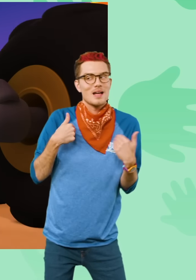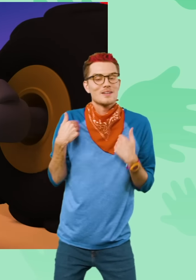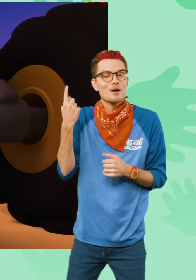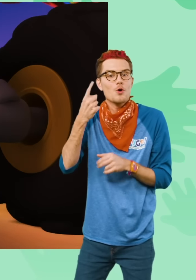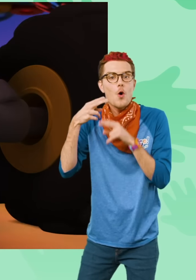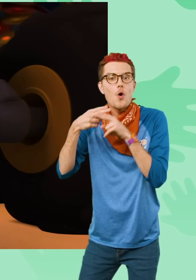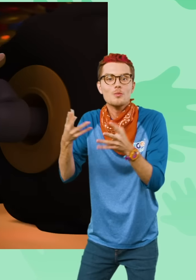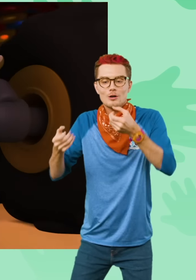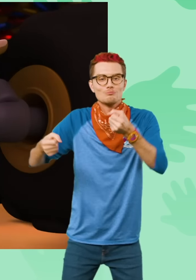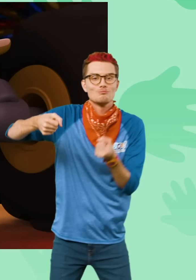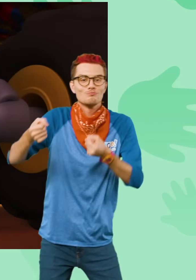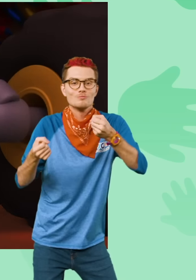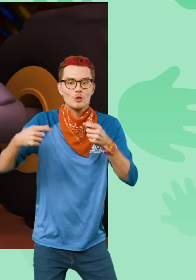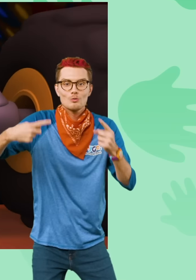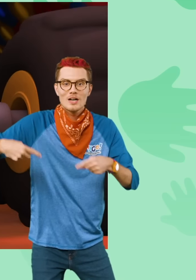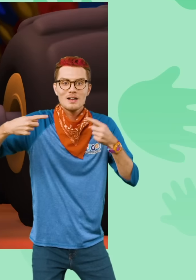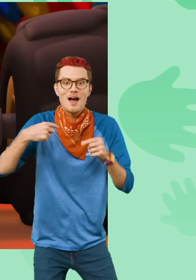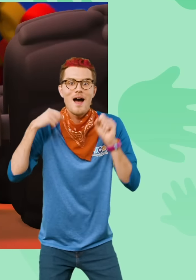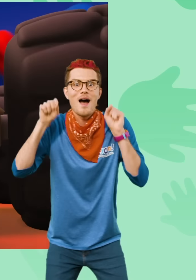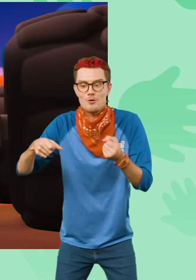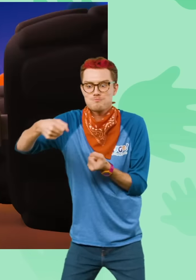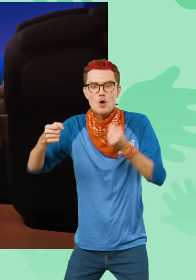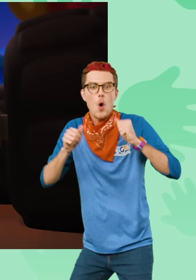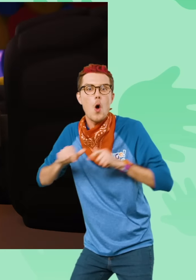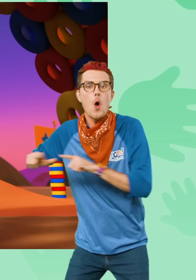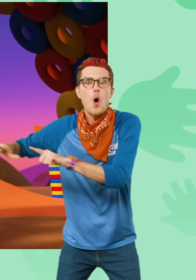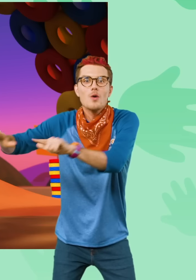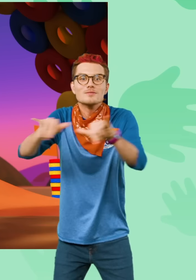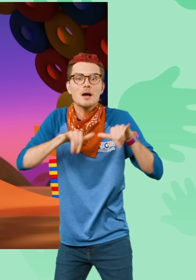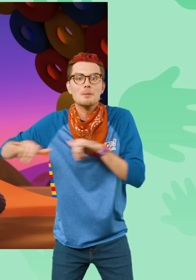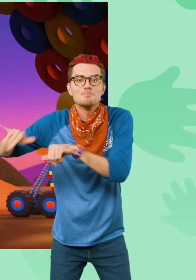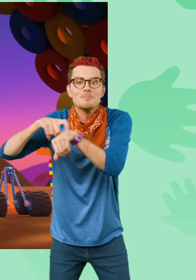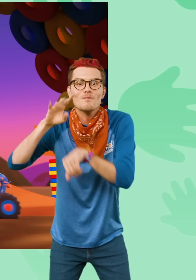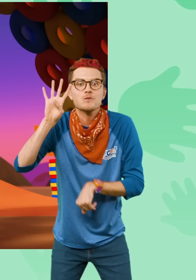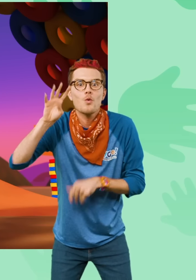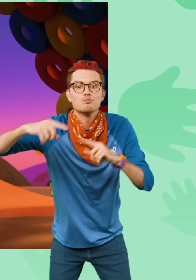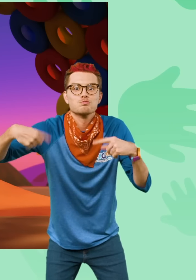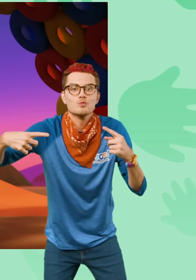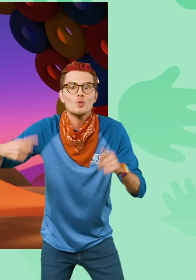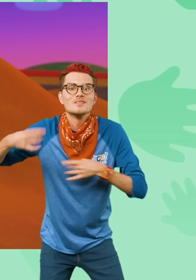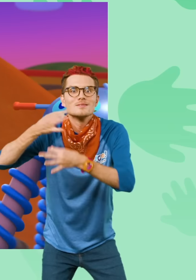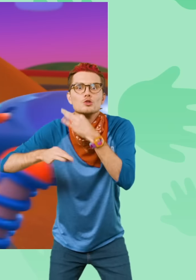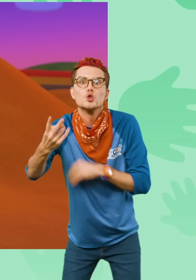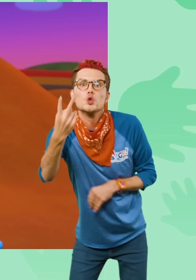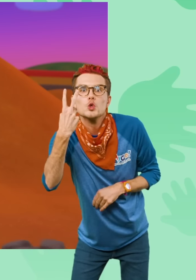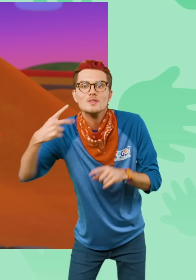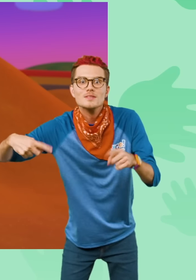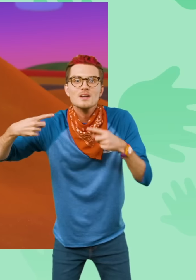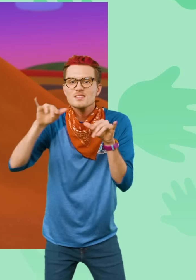have something called four-wheel steering, so I can turn all four wheels at once, instead of just two wheels like a lot of regular